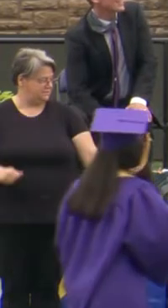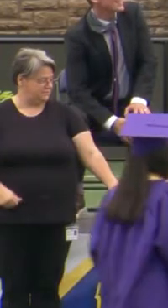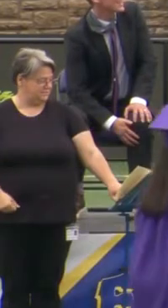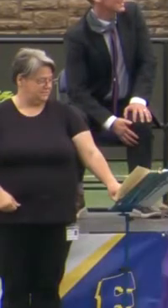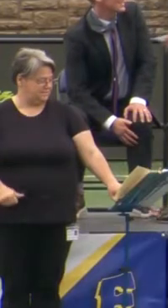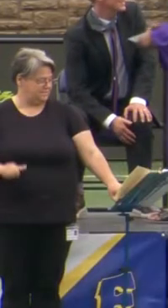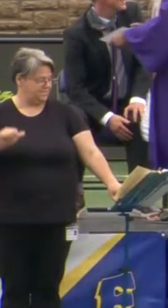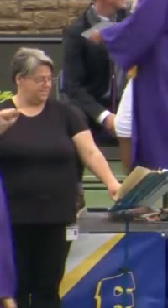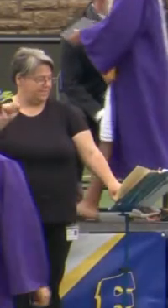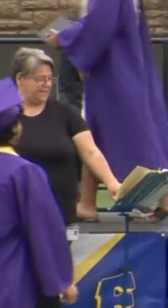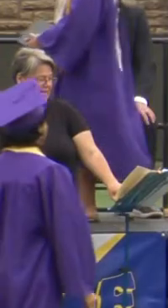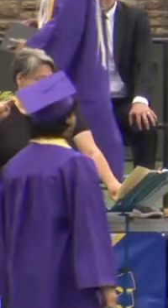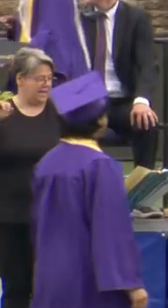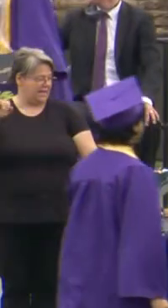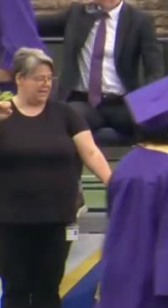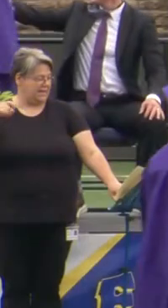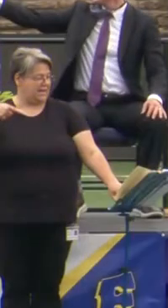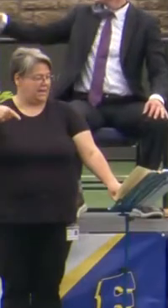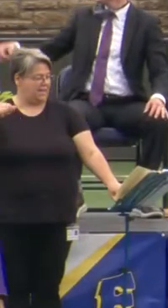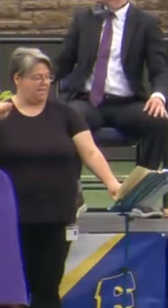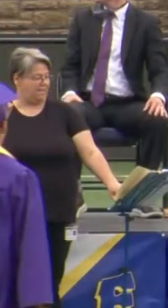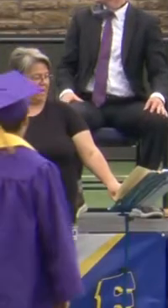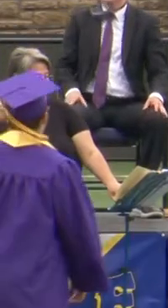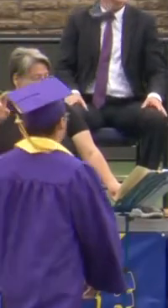Annie Parento.